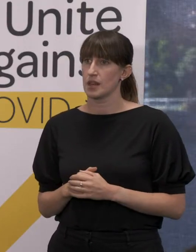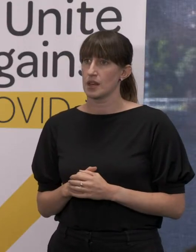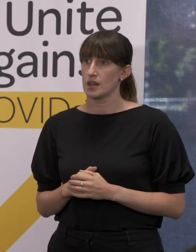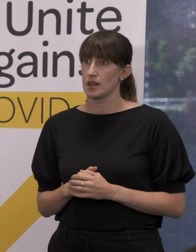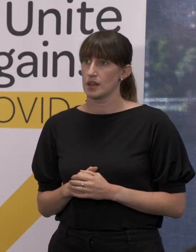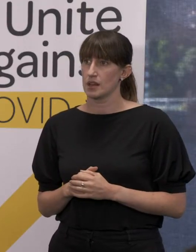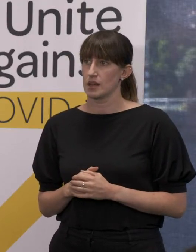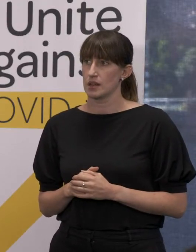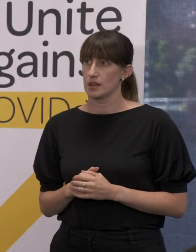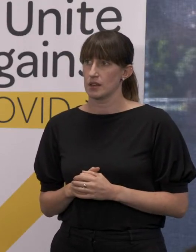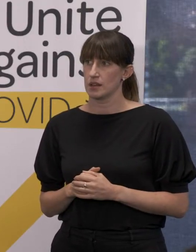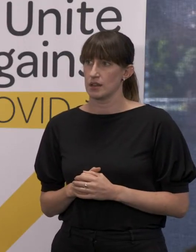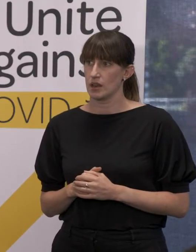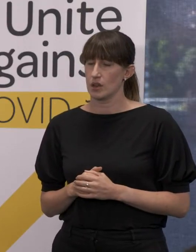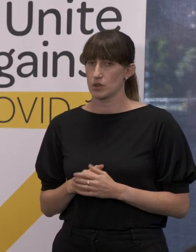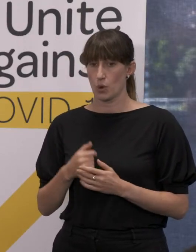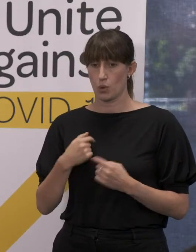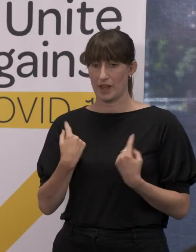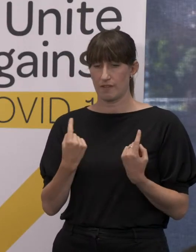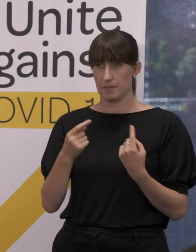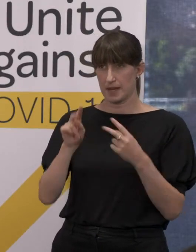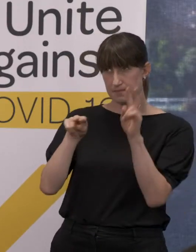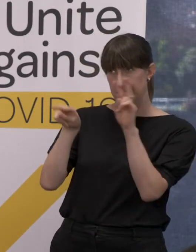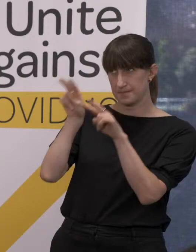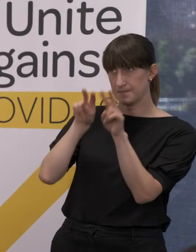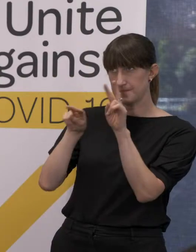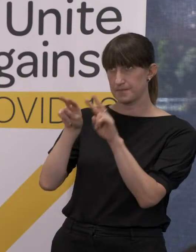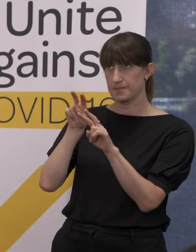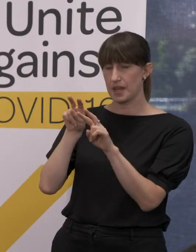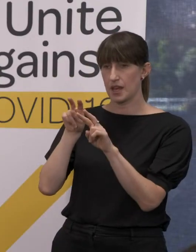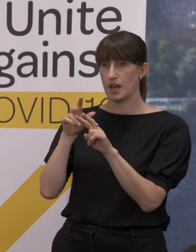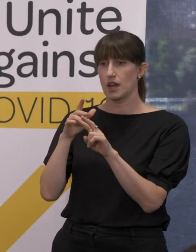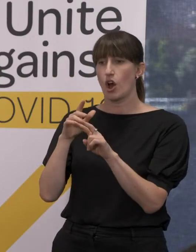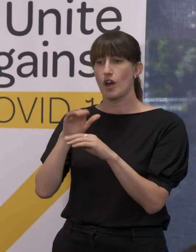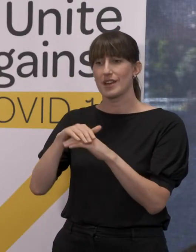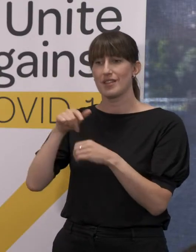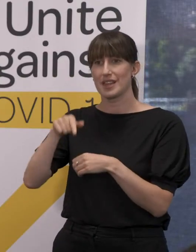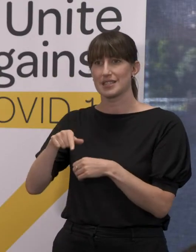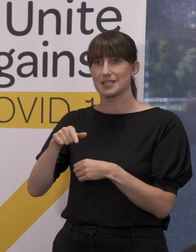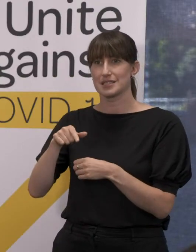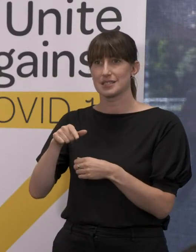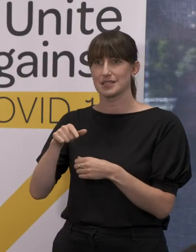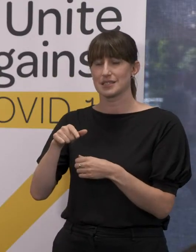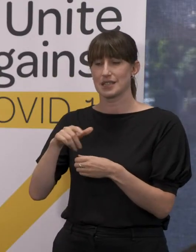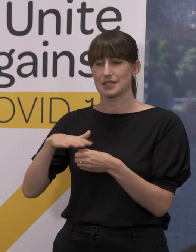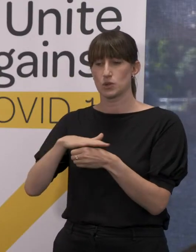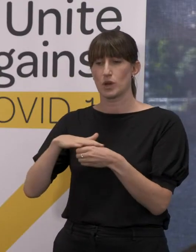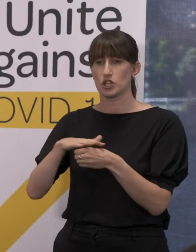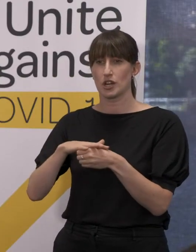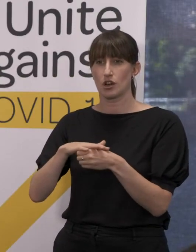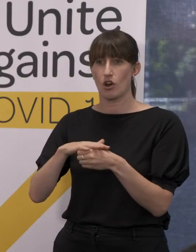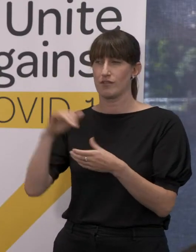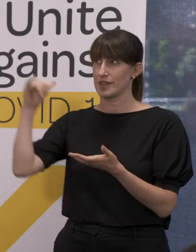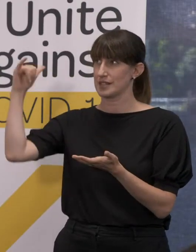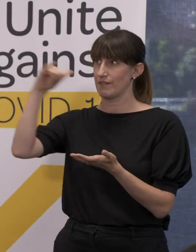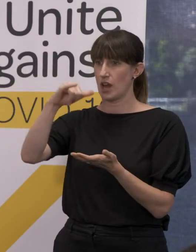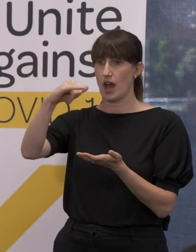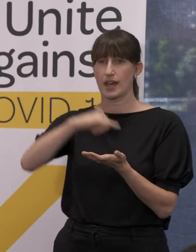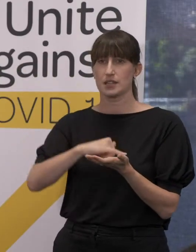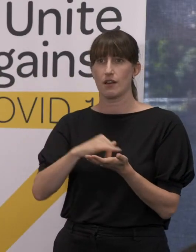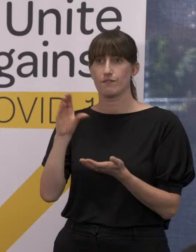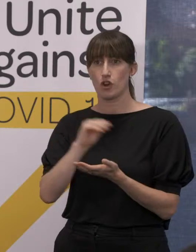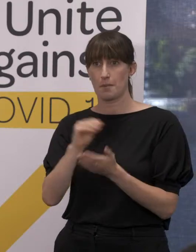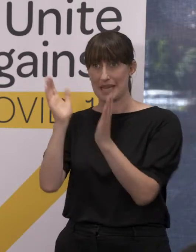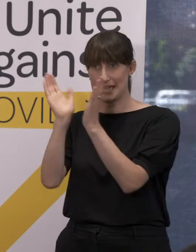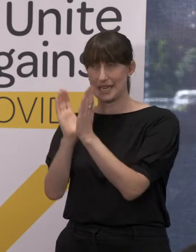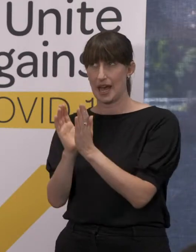of the infections arriving on this flight, this Emirates flight, and the relatively high number on some of those flights coming